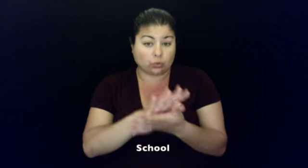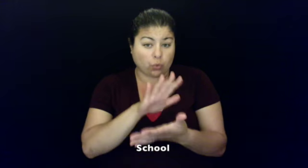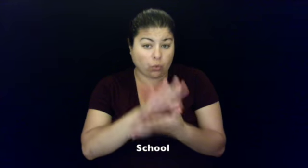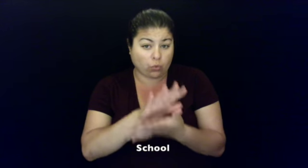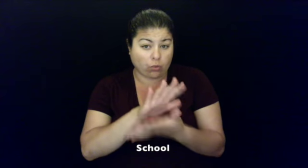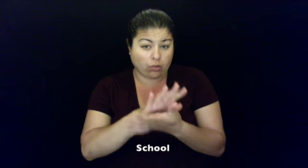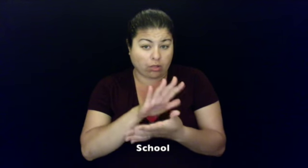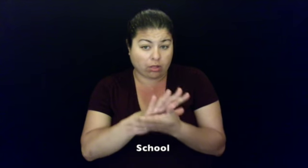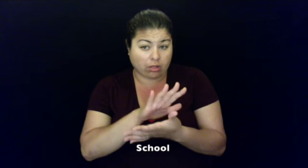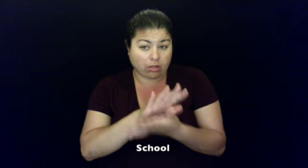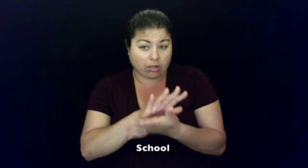School.